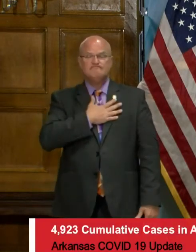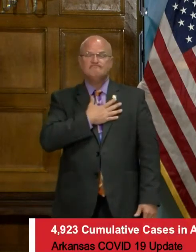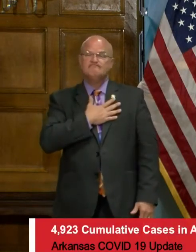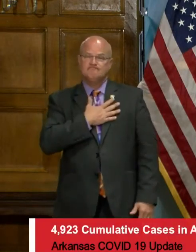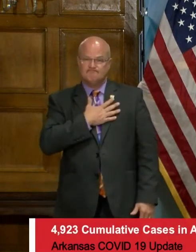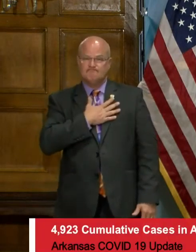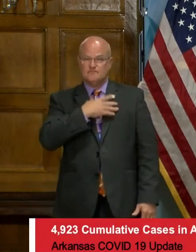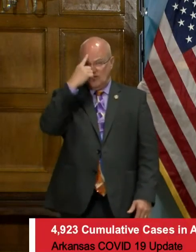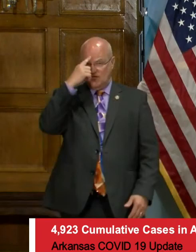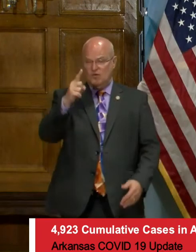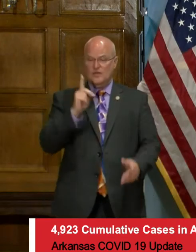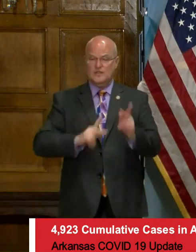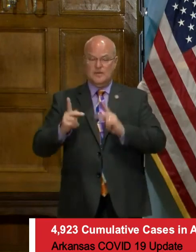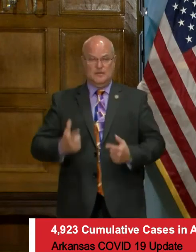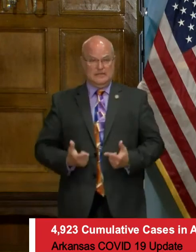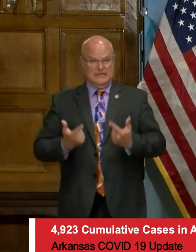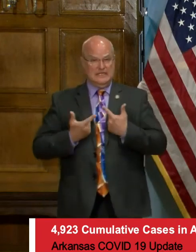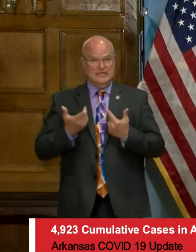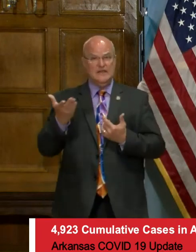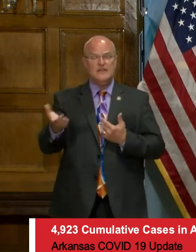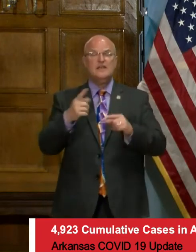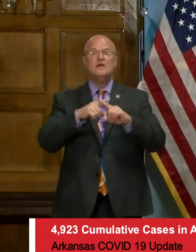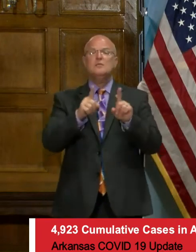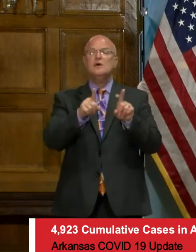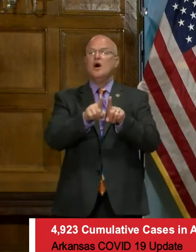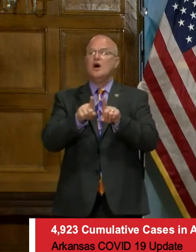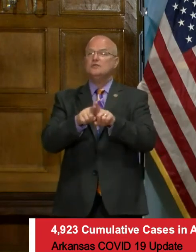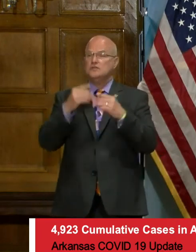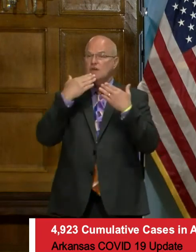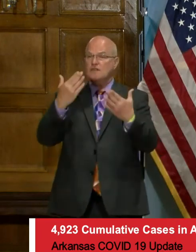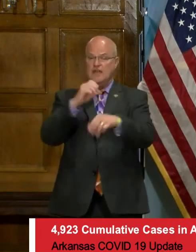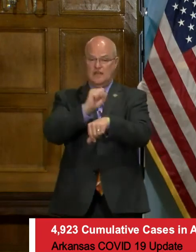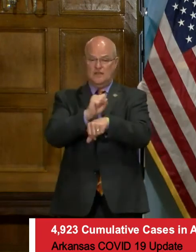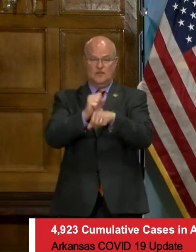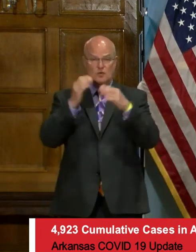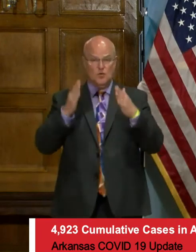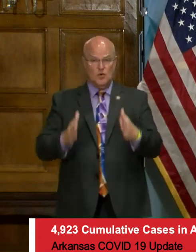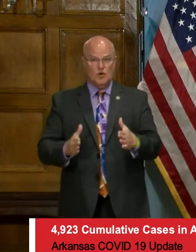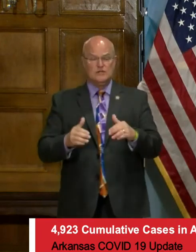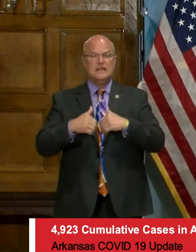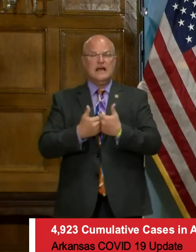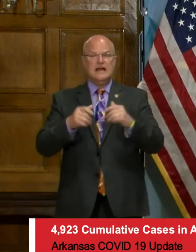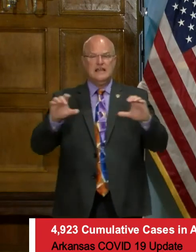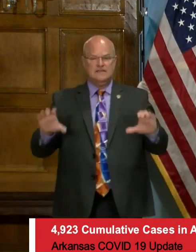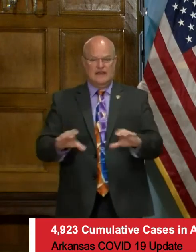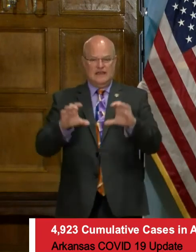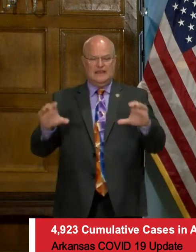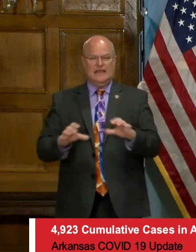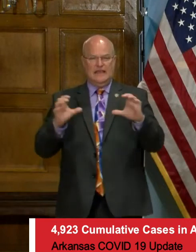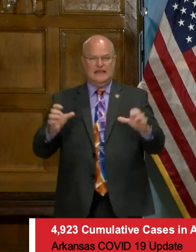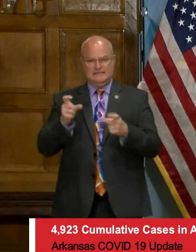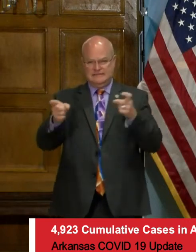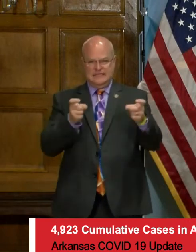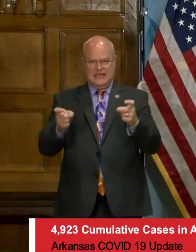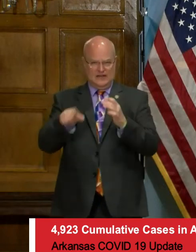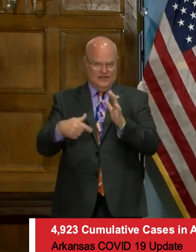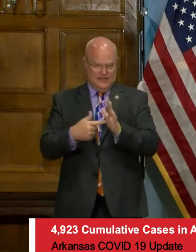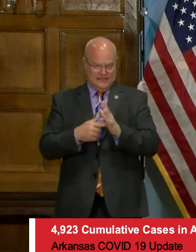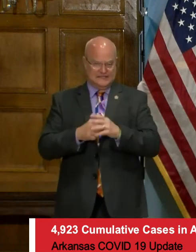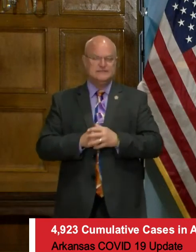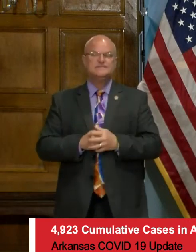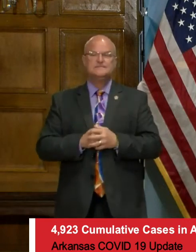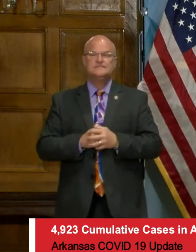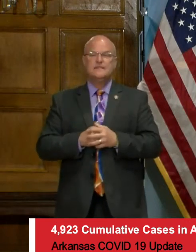to those residents, but I also want to thank the workers and the way they've handled all of this. In each